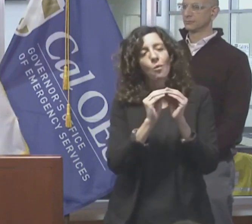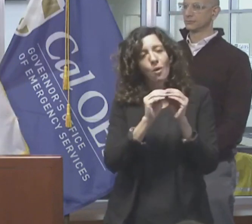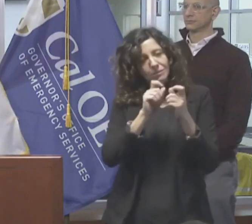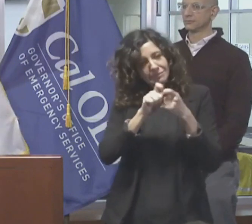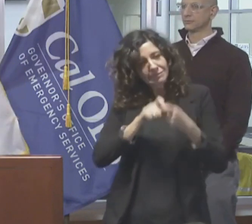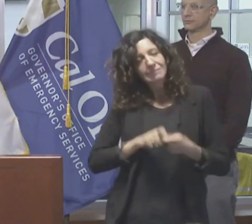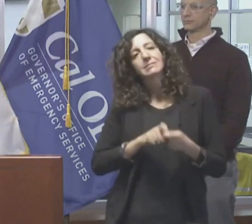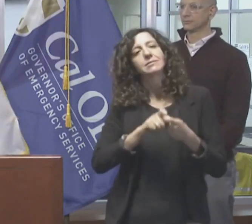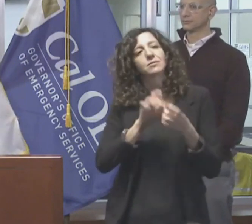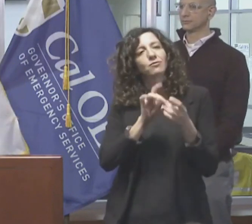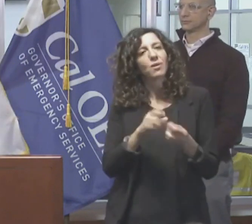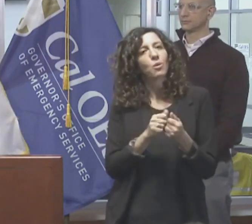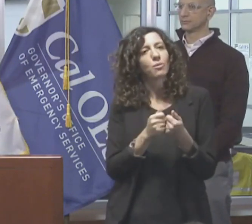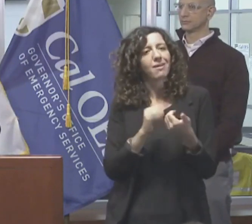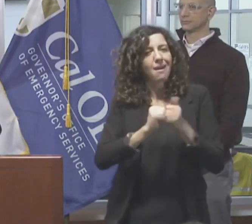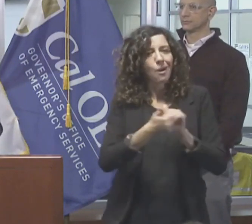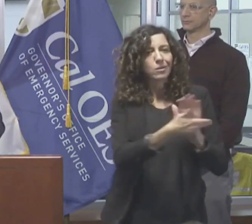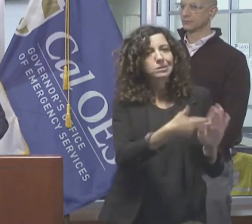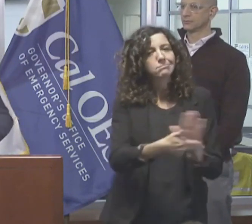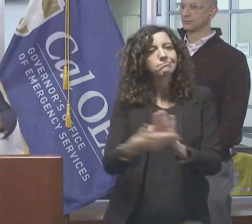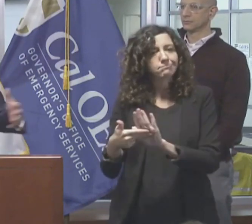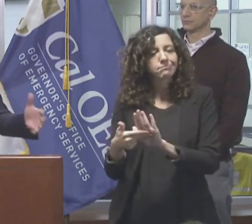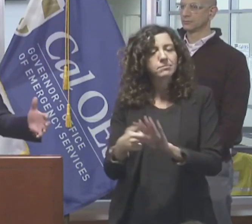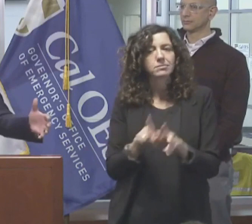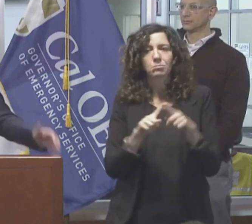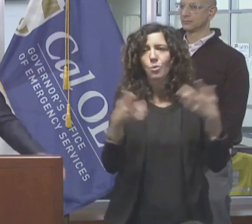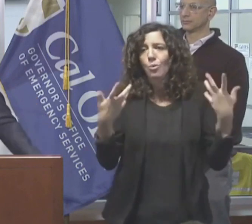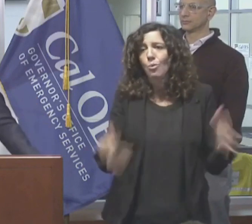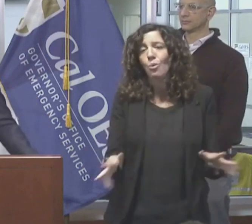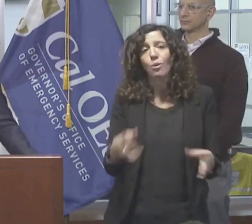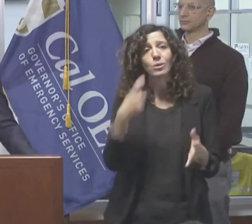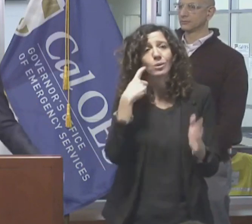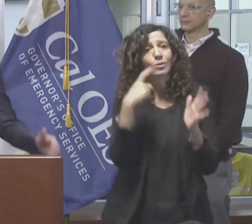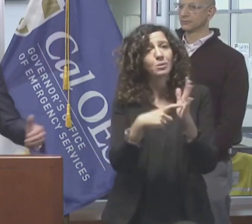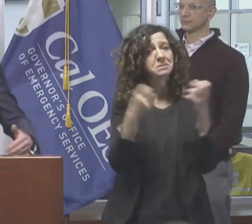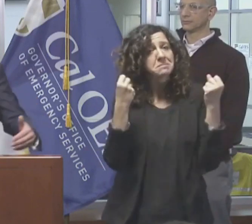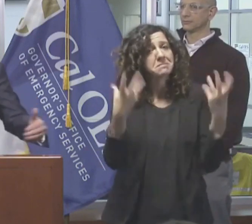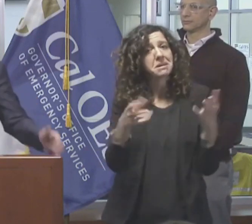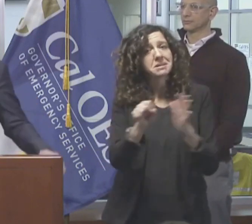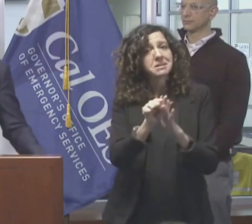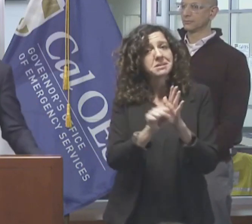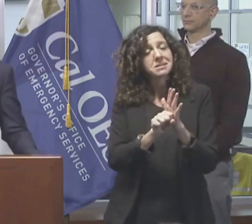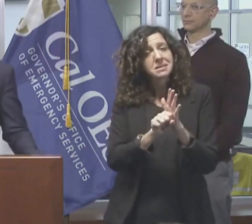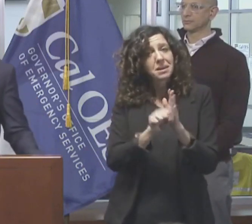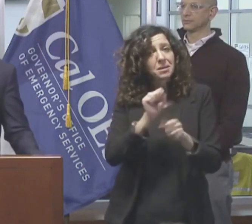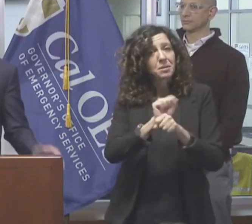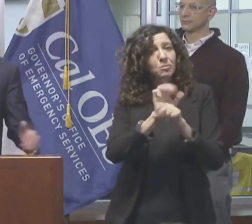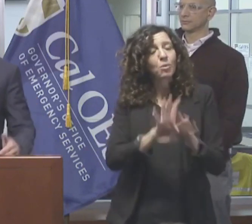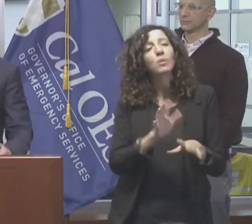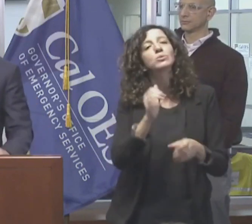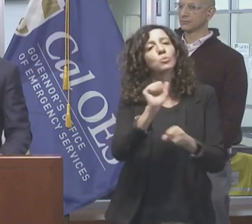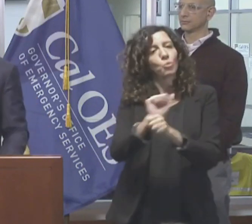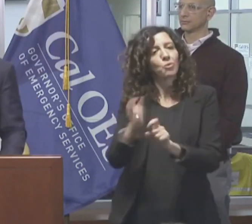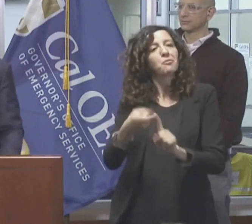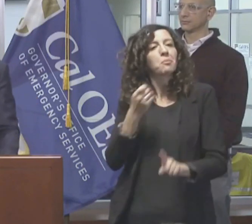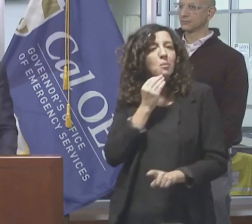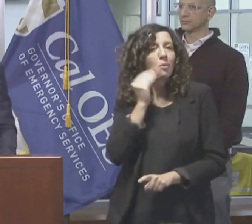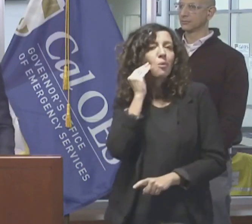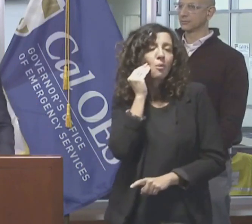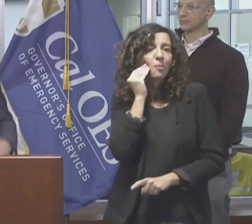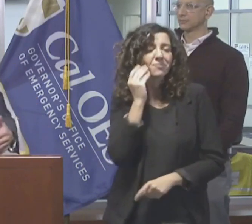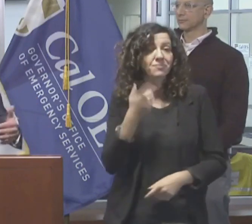strategic thinking along those lines. But you're already seeing a large number of our state employees already telecommuting. I mentioned a few days